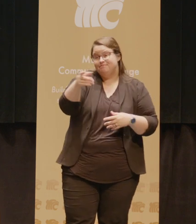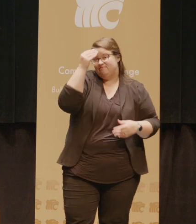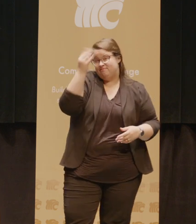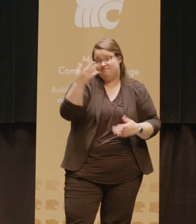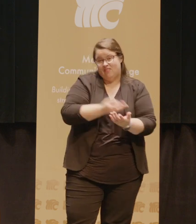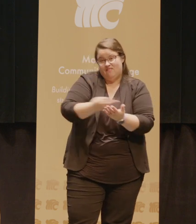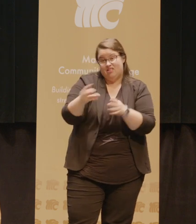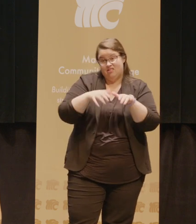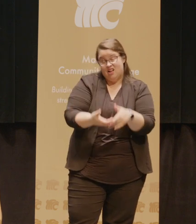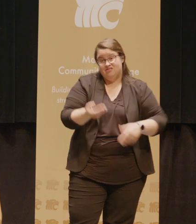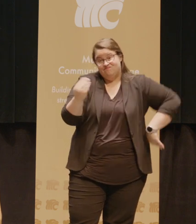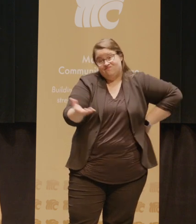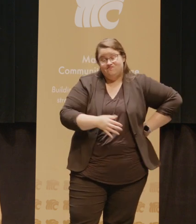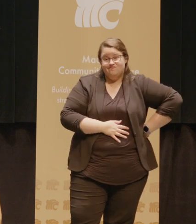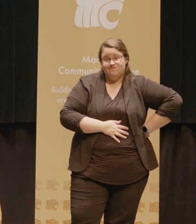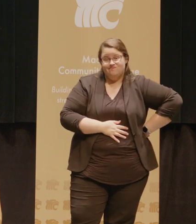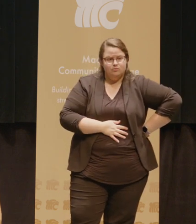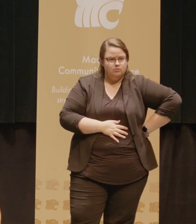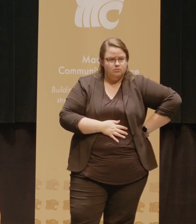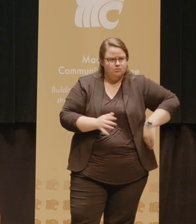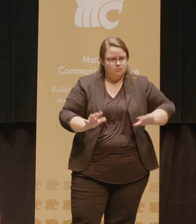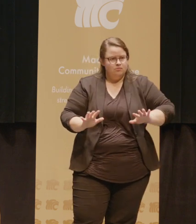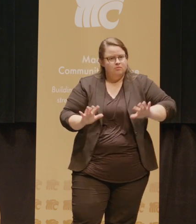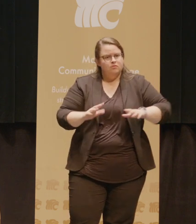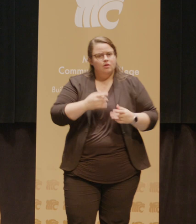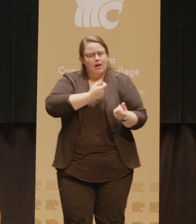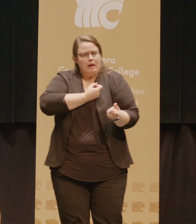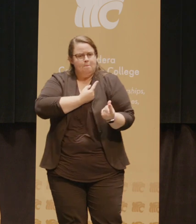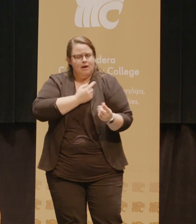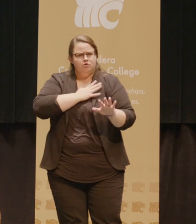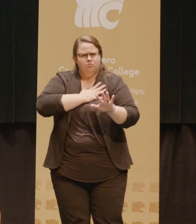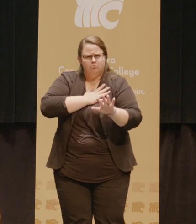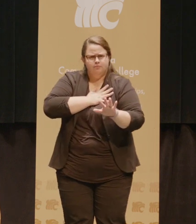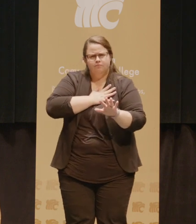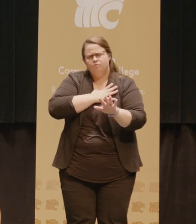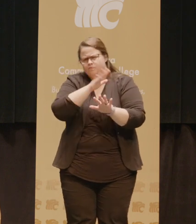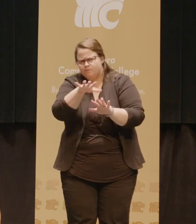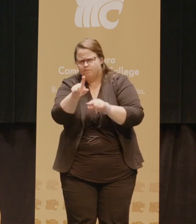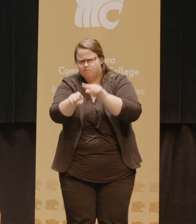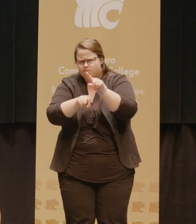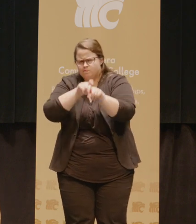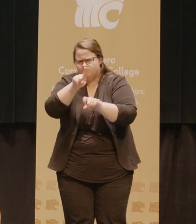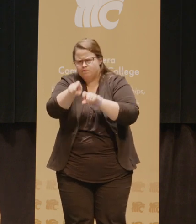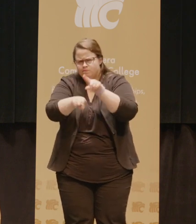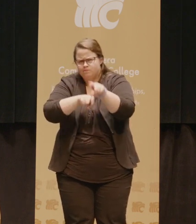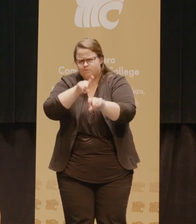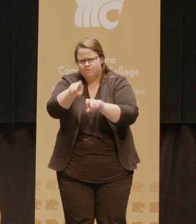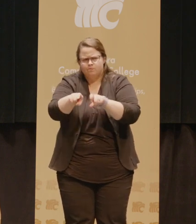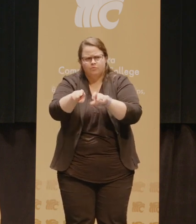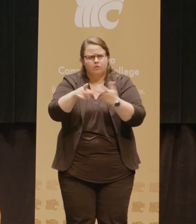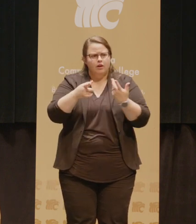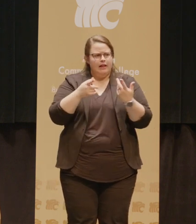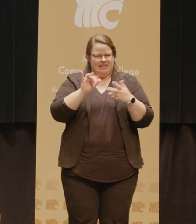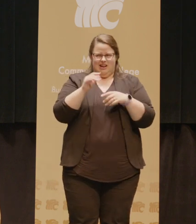class, right? Compassion helps you start asking more questions. Like I said earlier, how